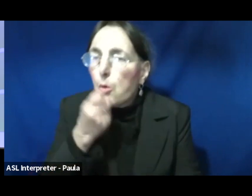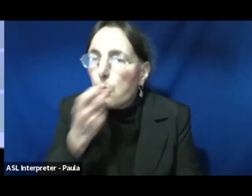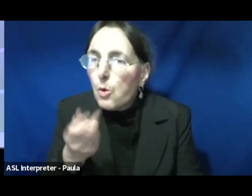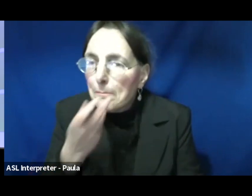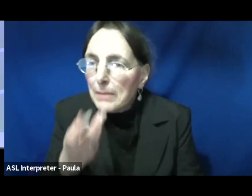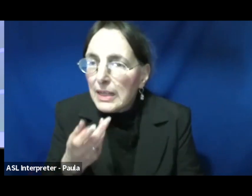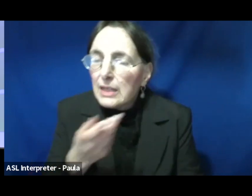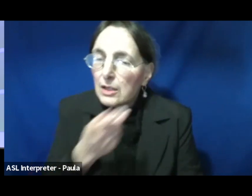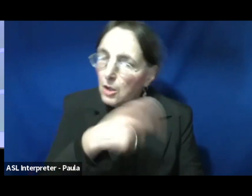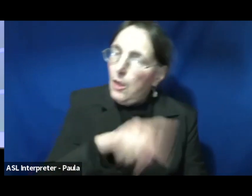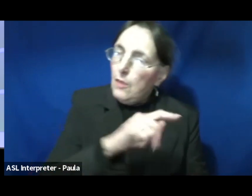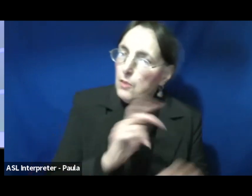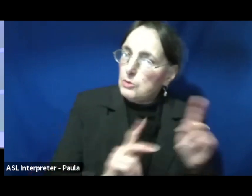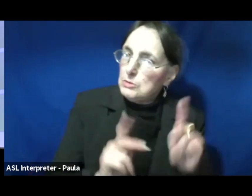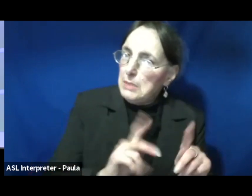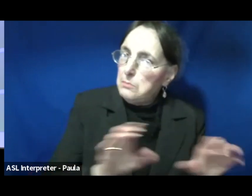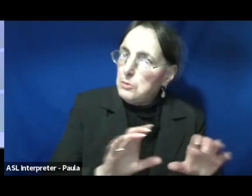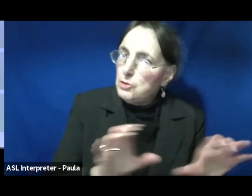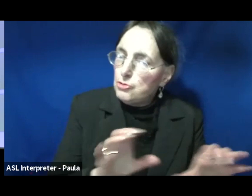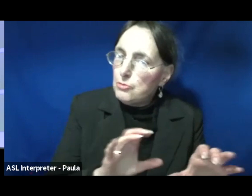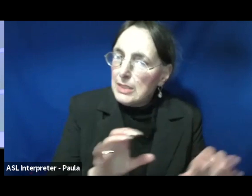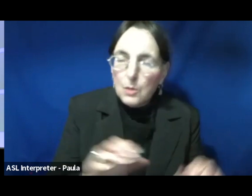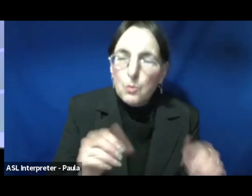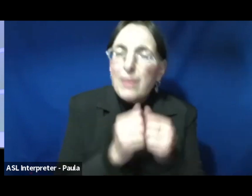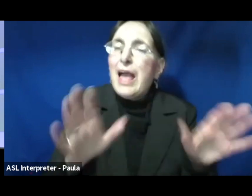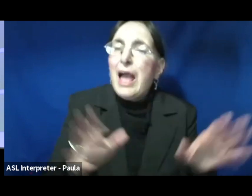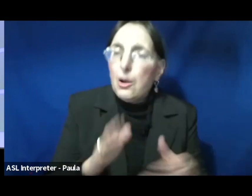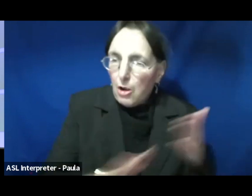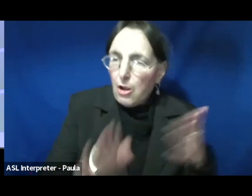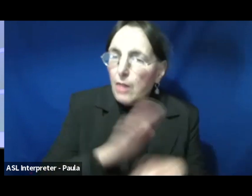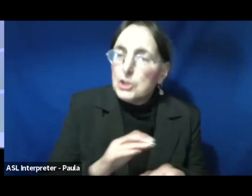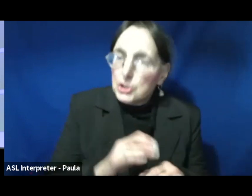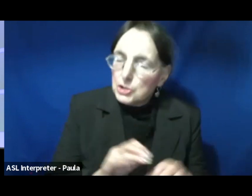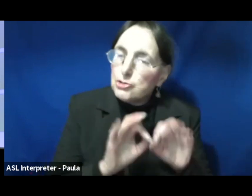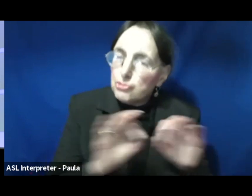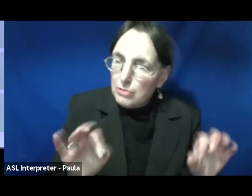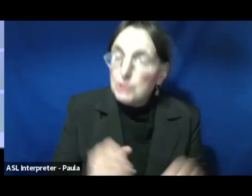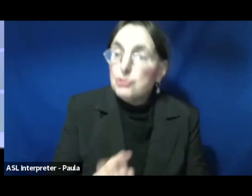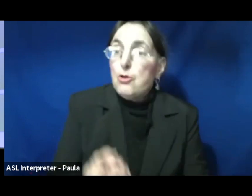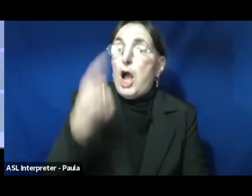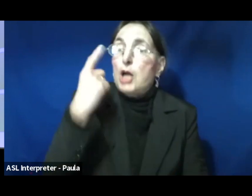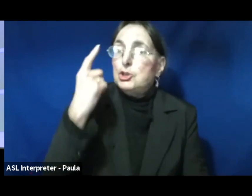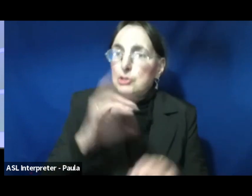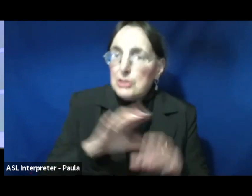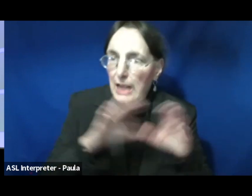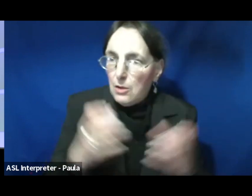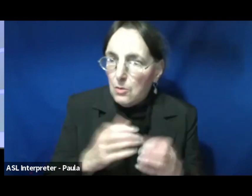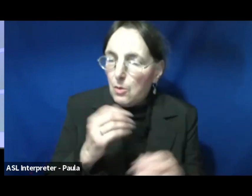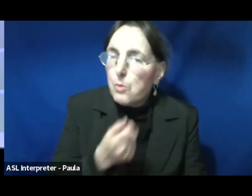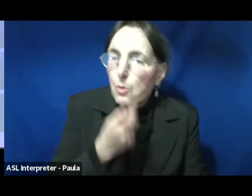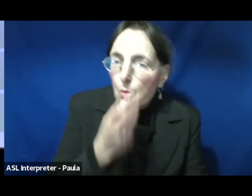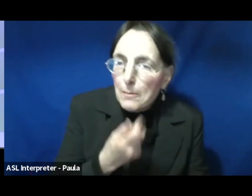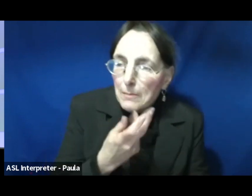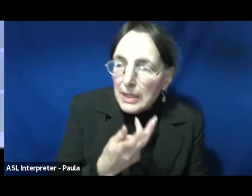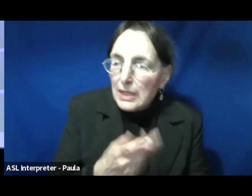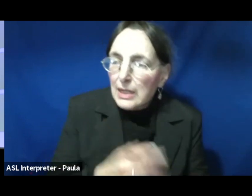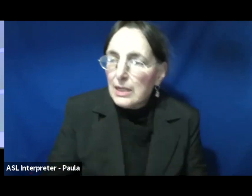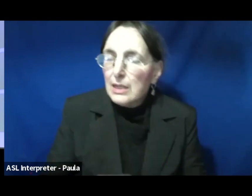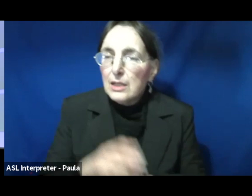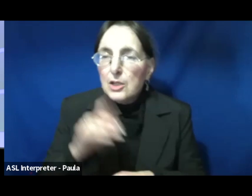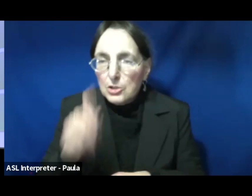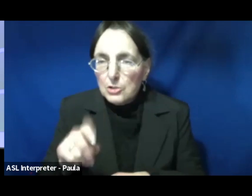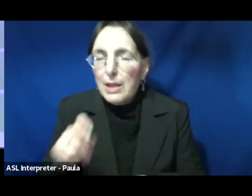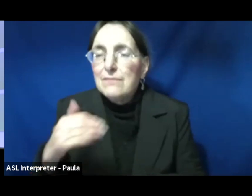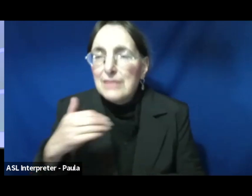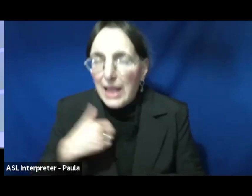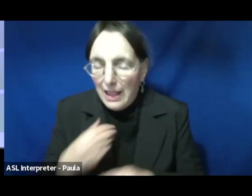degree to understand global warming at all. But they never called it carbon sequestration, right? They just knew they had to actually have plans to cover the surface